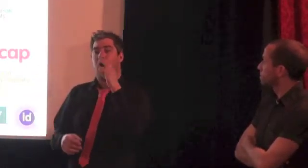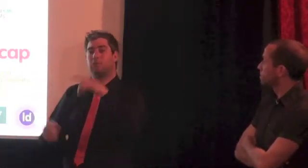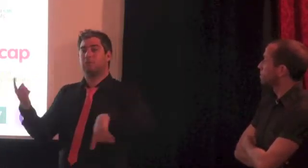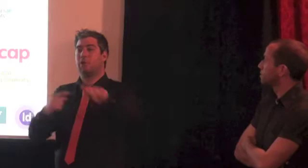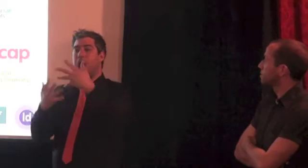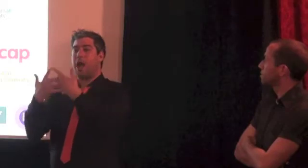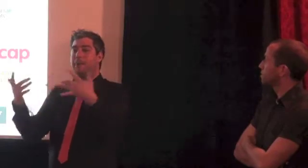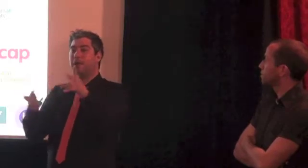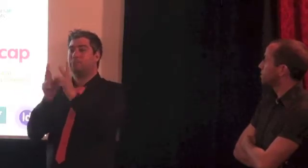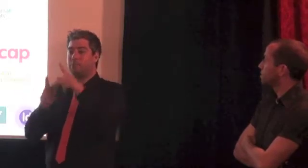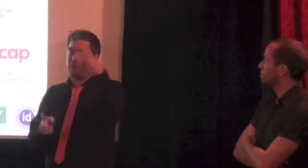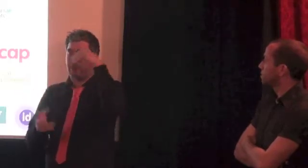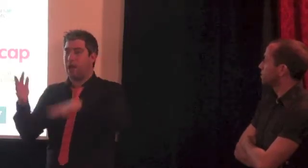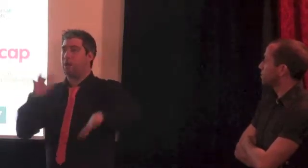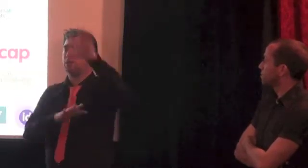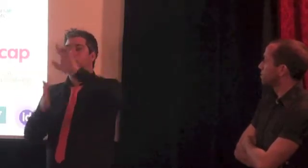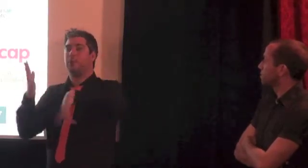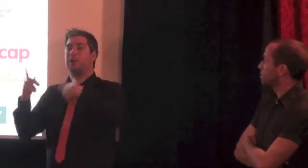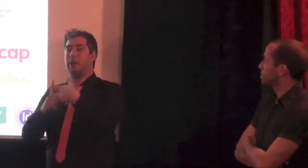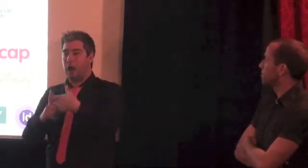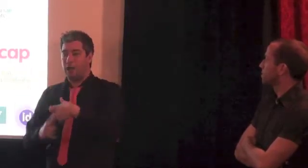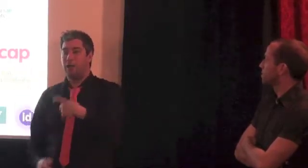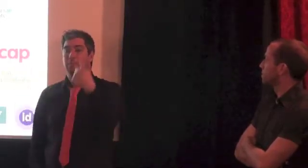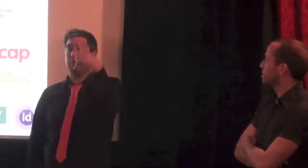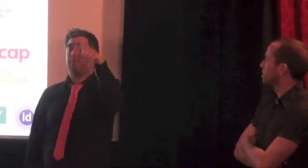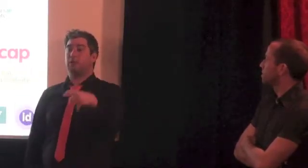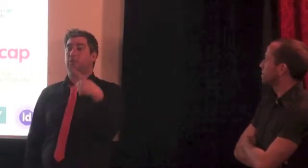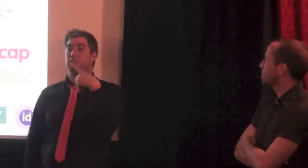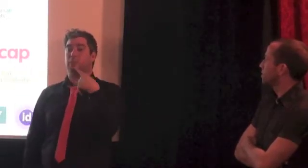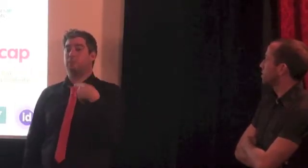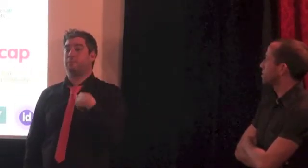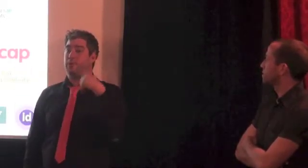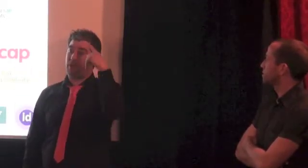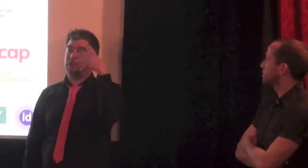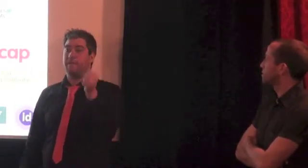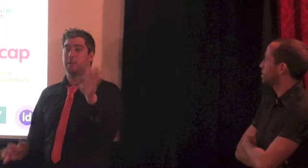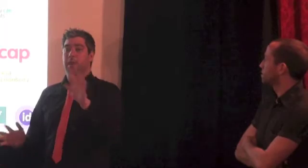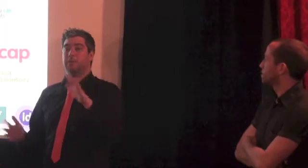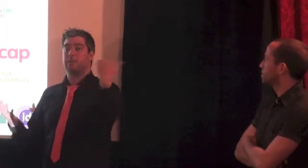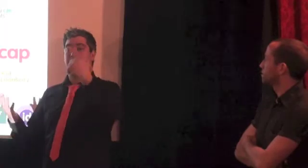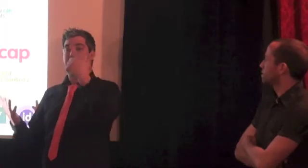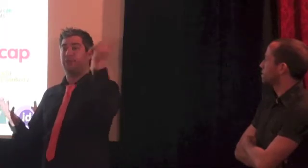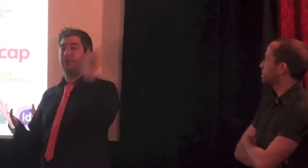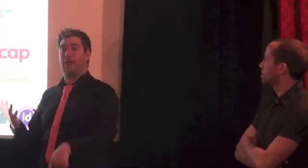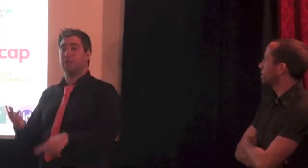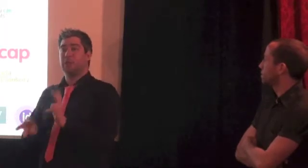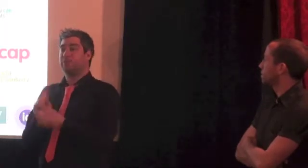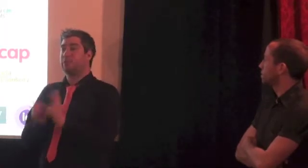training and we asked people, how many interpreters do you think there are in the UK? And one person replied, well, I think there's about